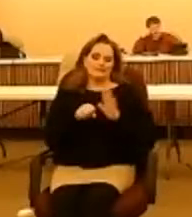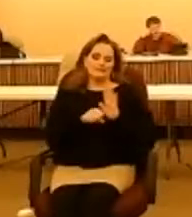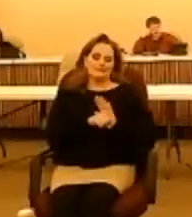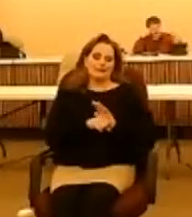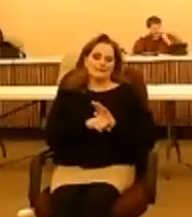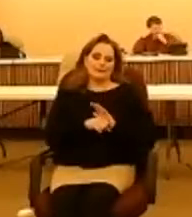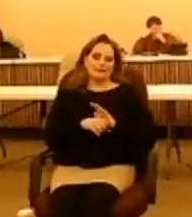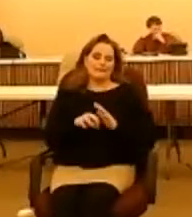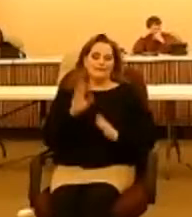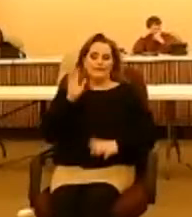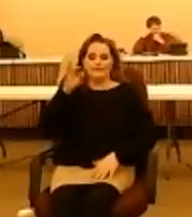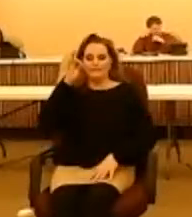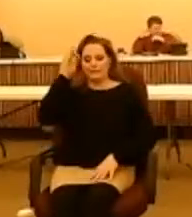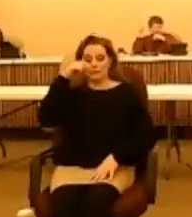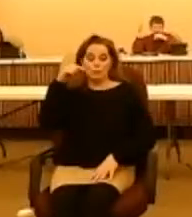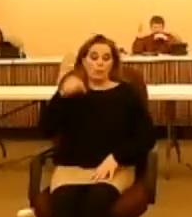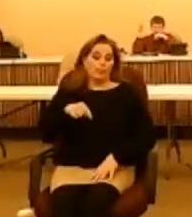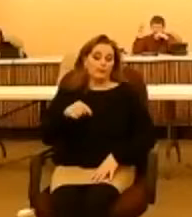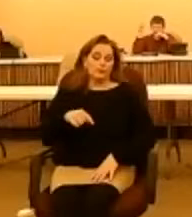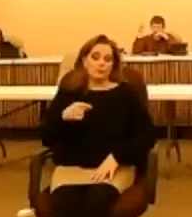So this one is the